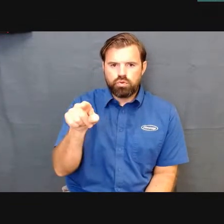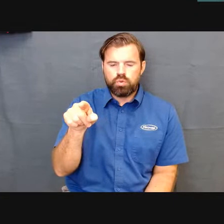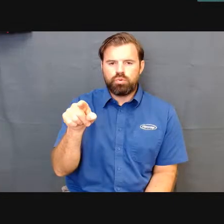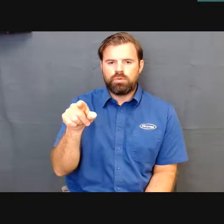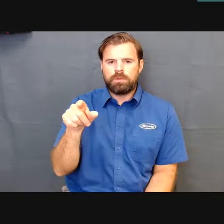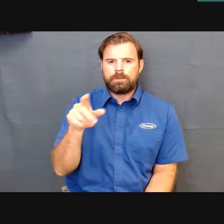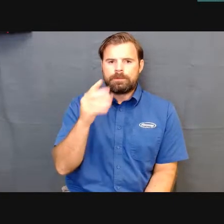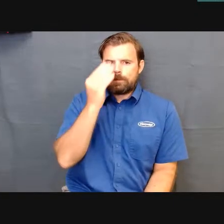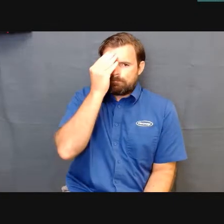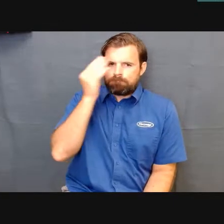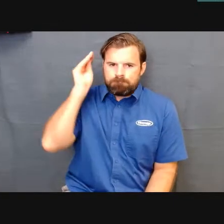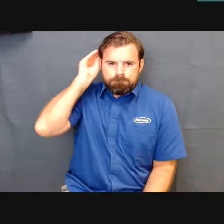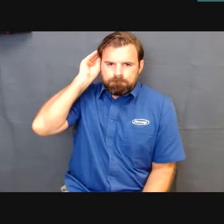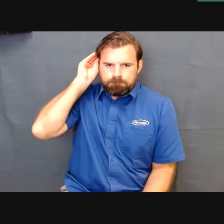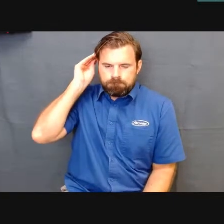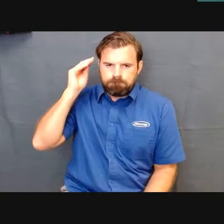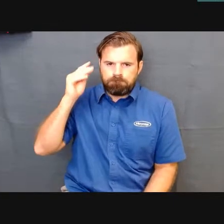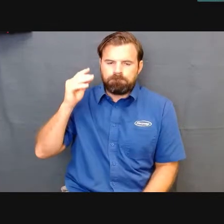take this.